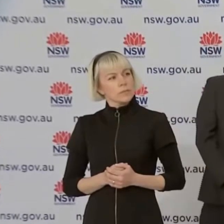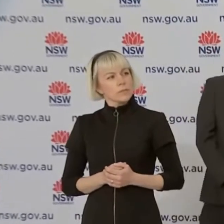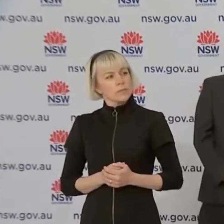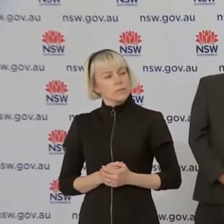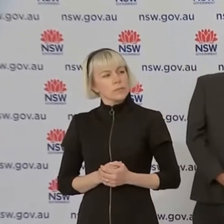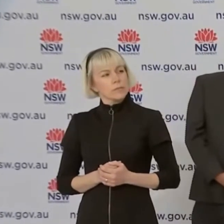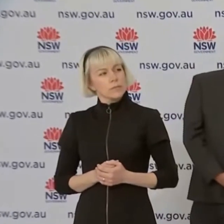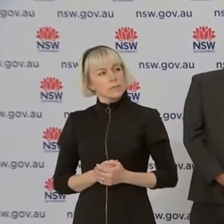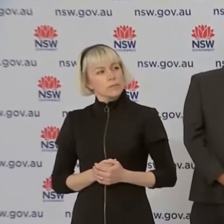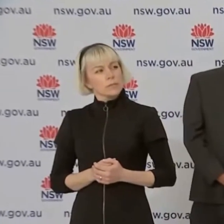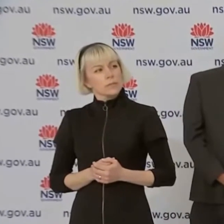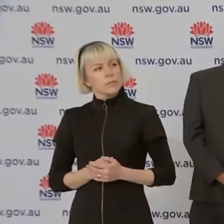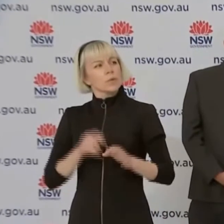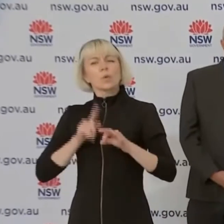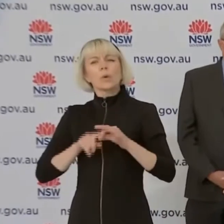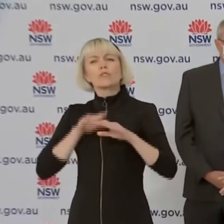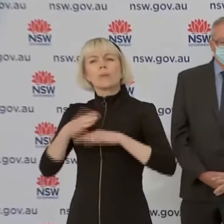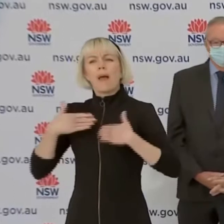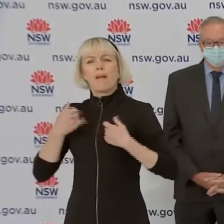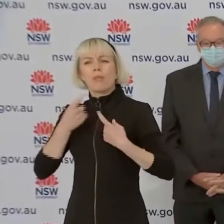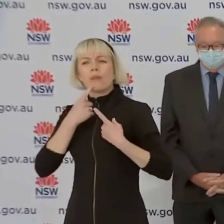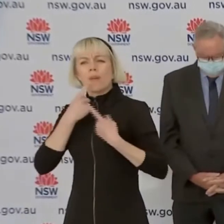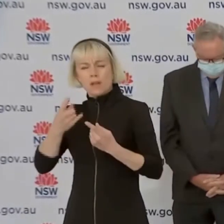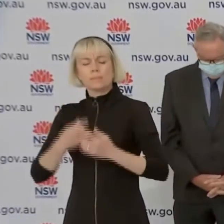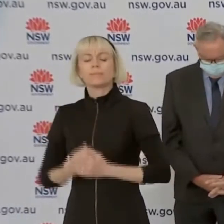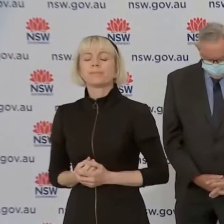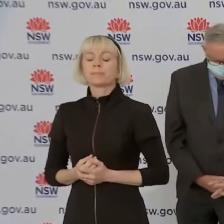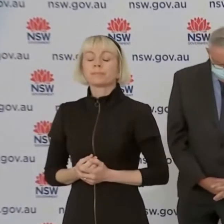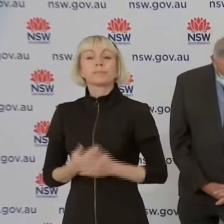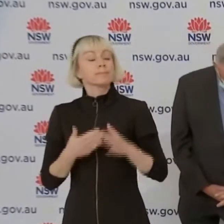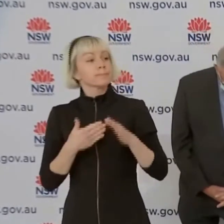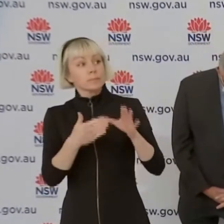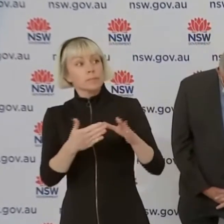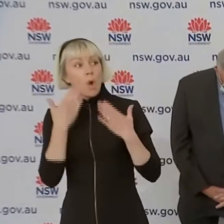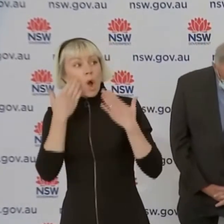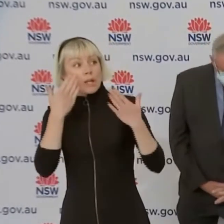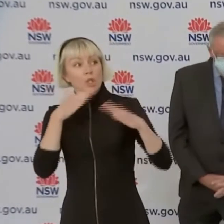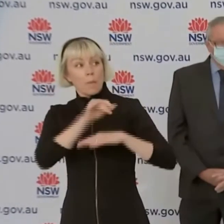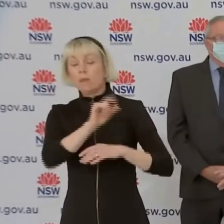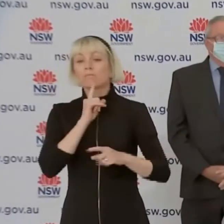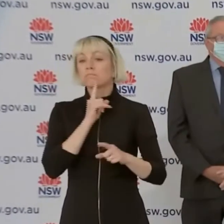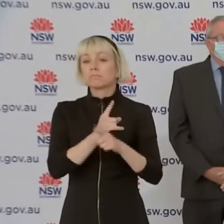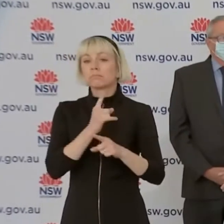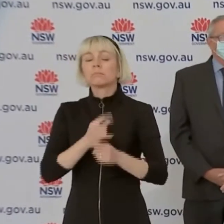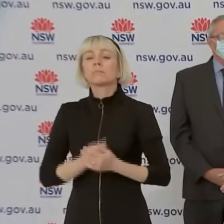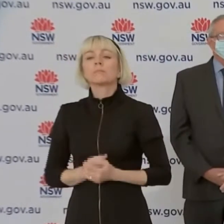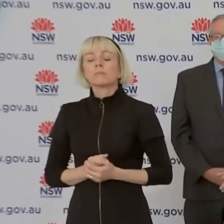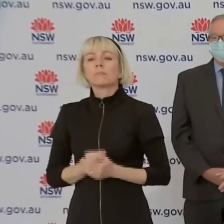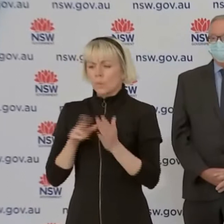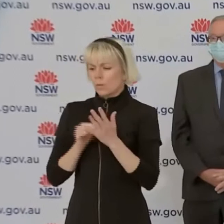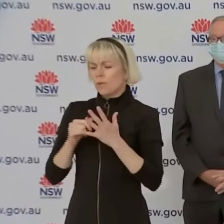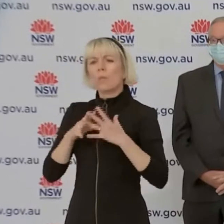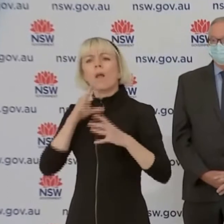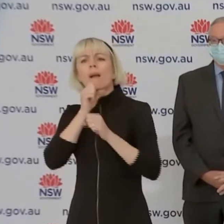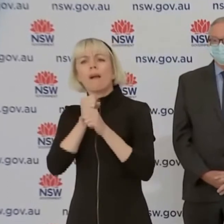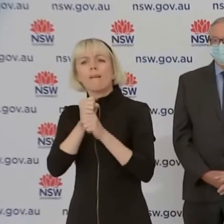p.m. yesterday but wasn't provided. Oh, look, I'm not aware of those requests, but please know the New South Wales Government is extremely transparent in